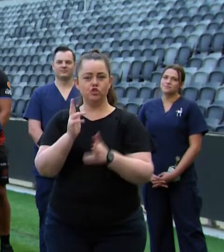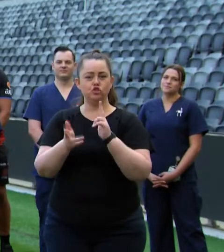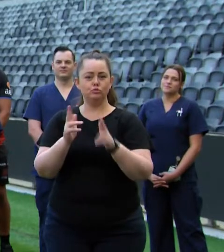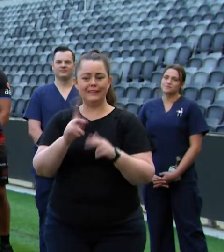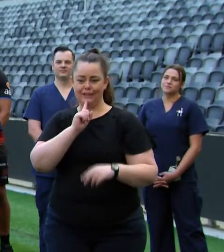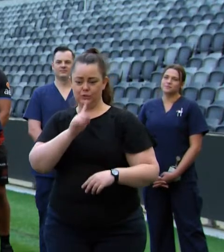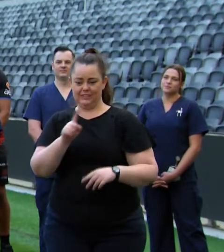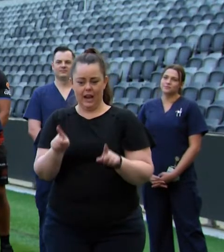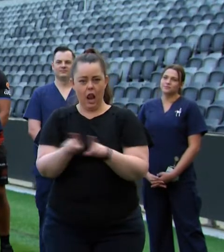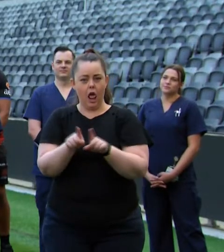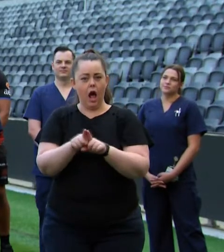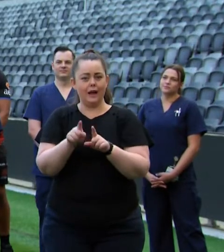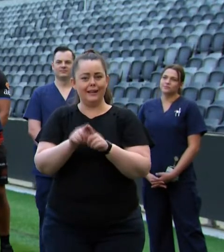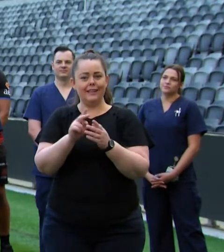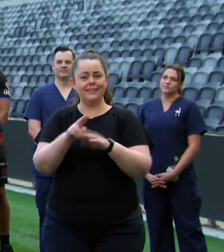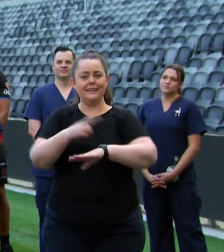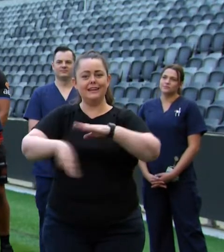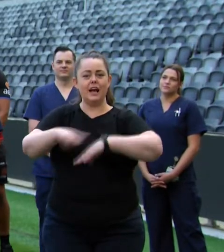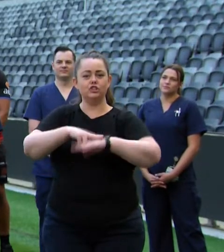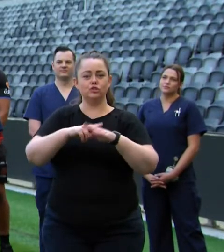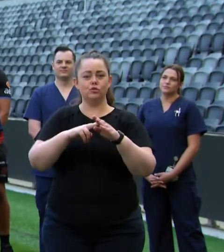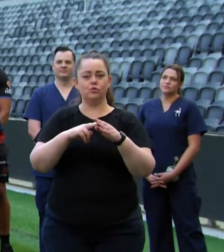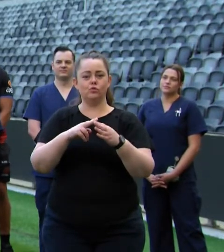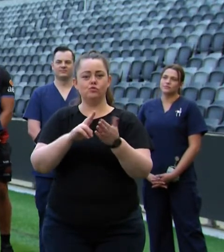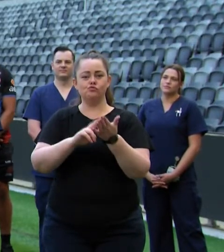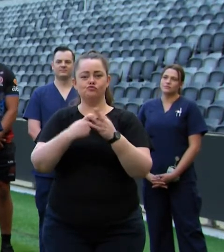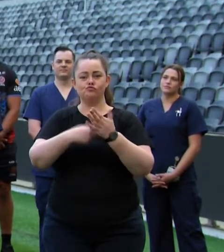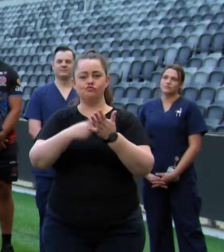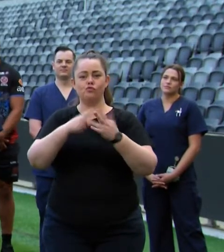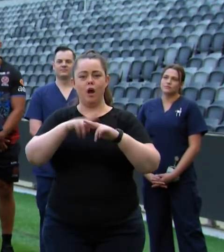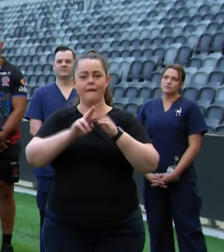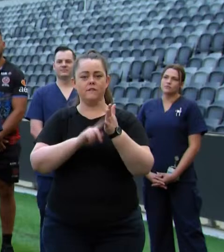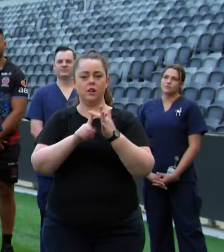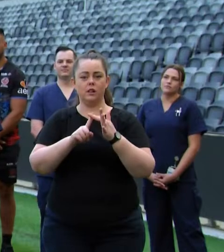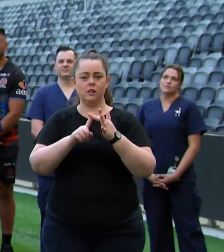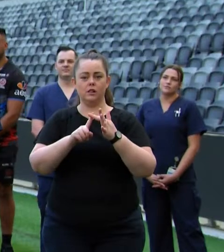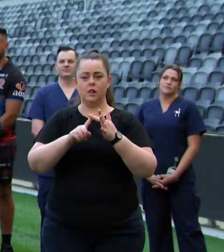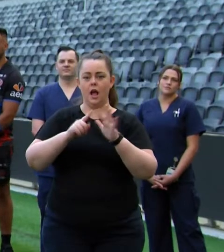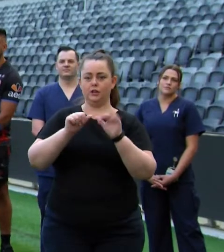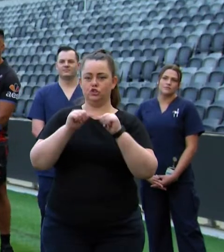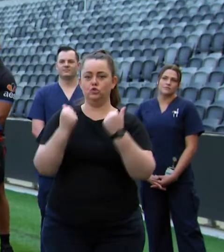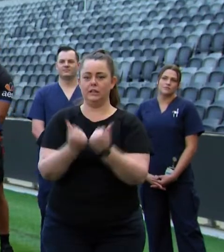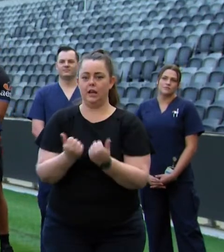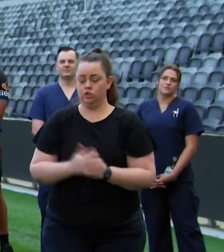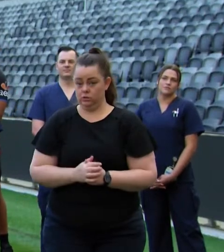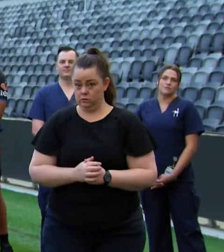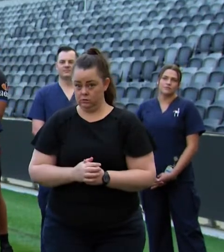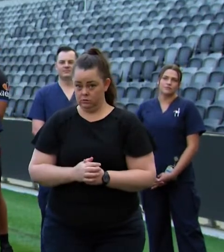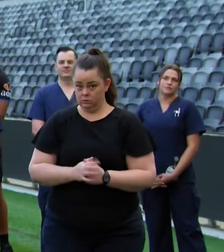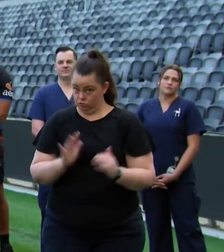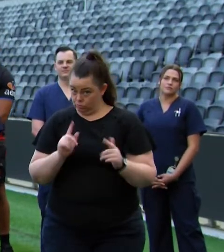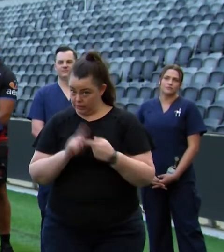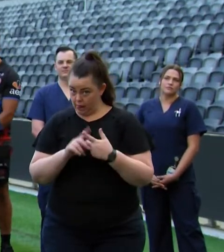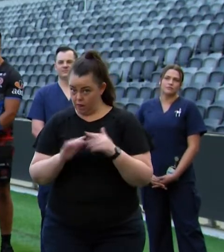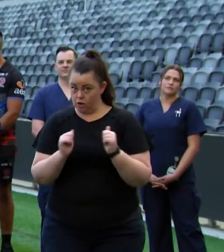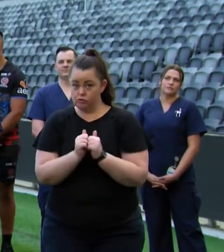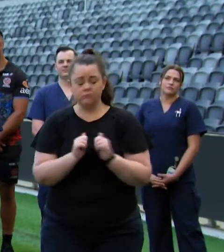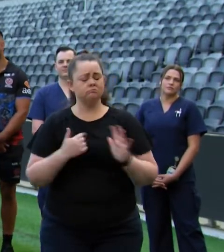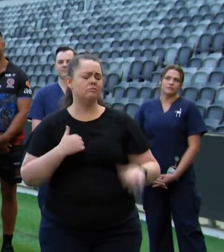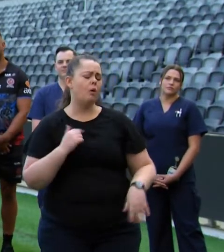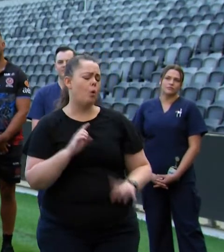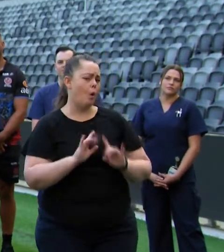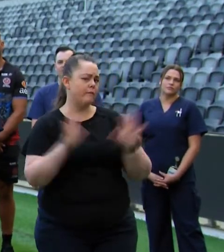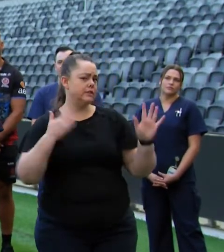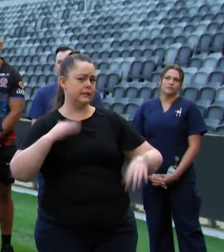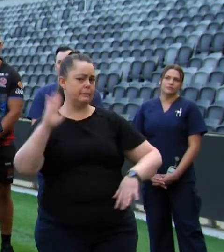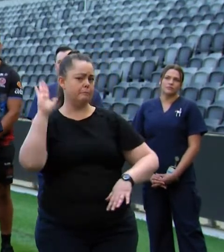those views? Look, I've had concerns with the shooters in the past, but ultimately, if the shooters or the Labor Party or the